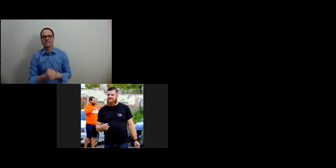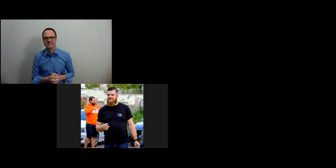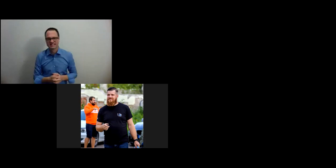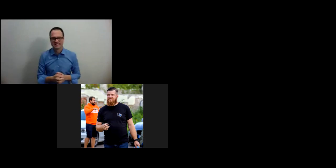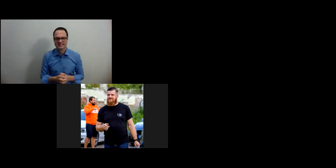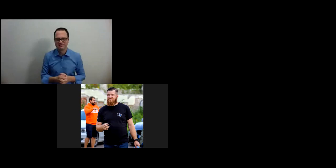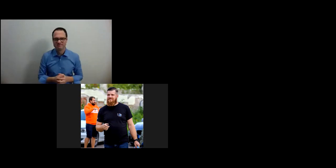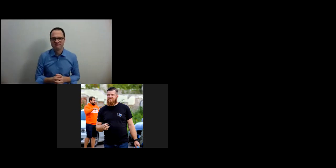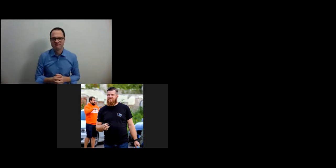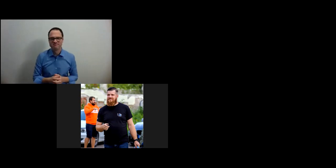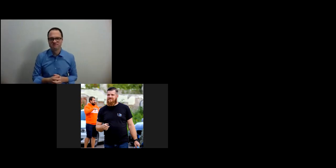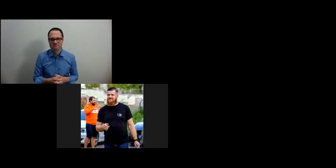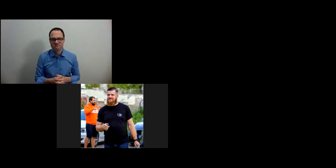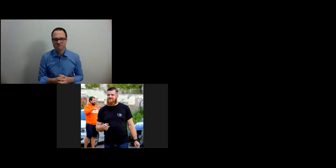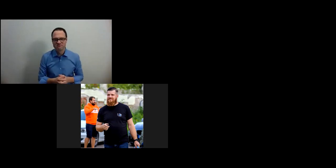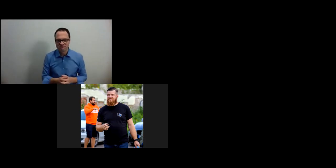Welcome to our Zoom event.